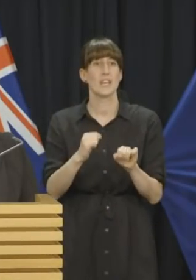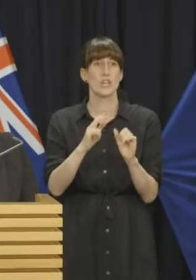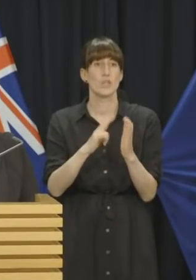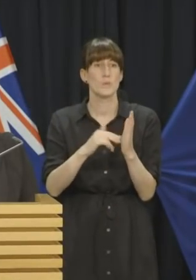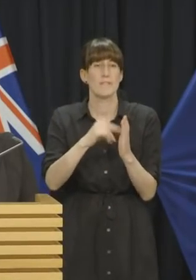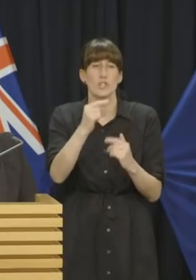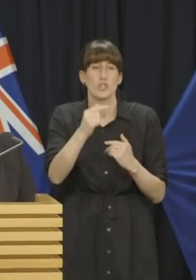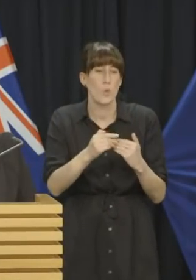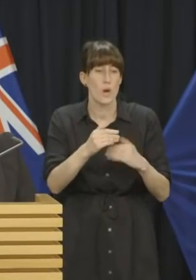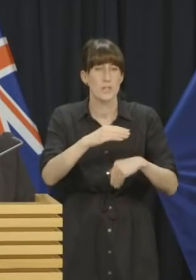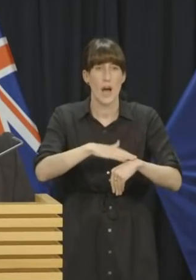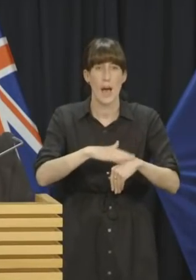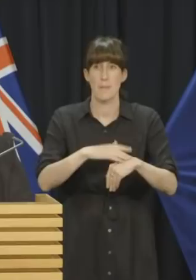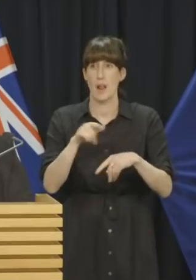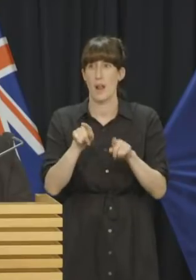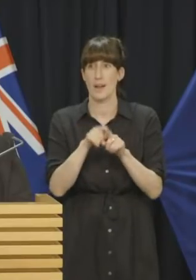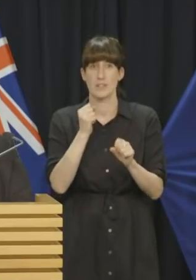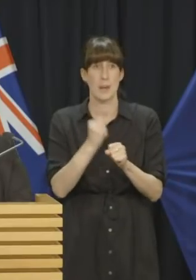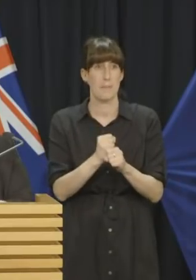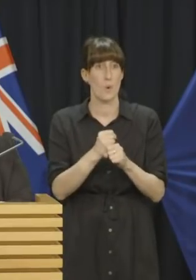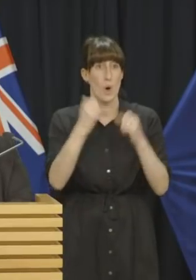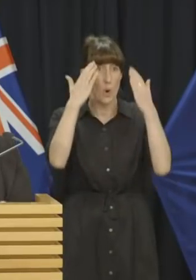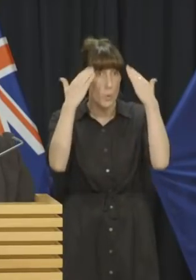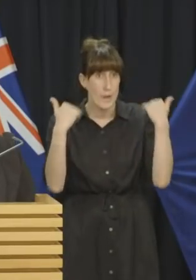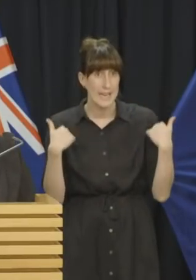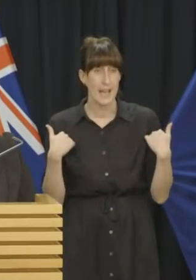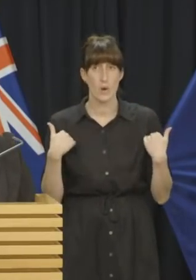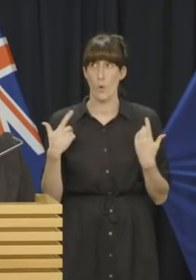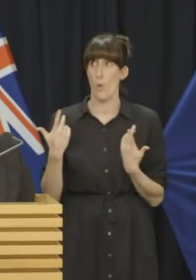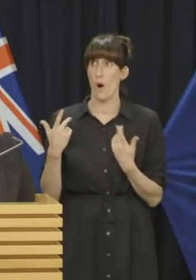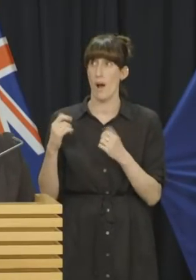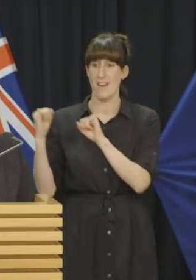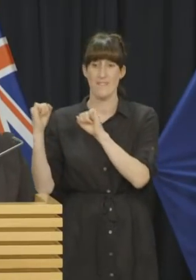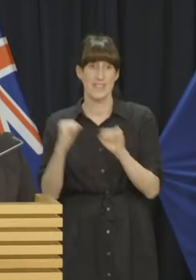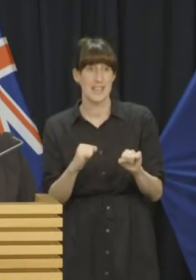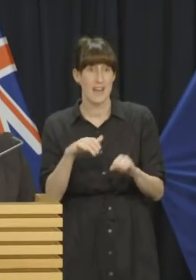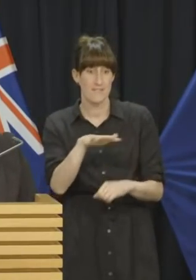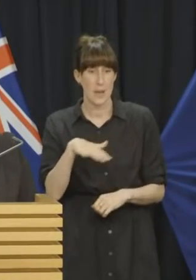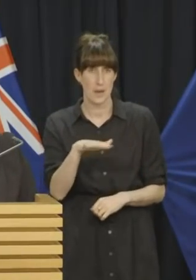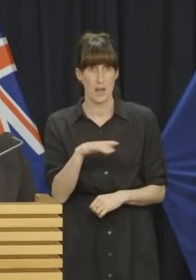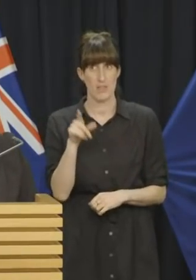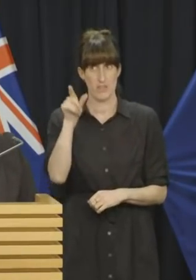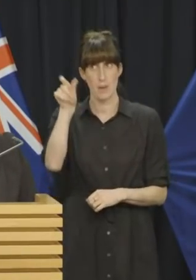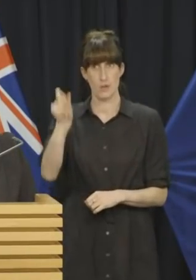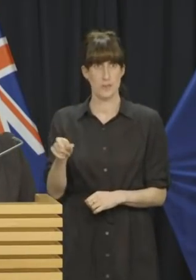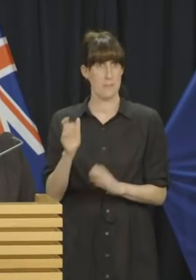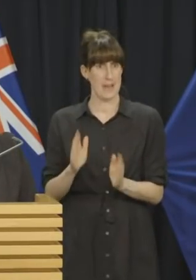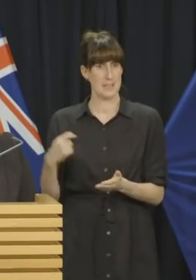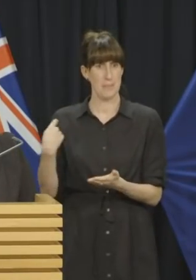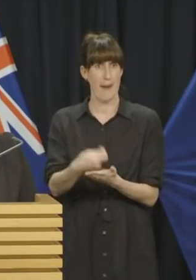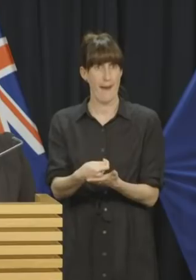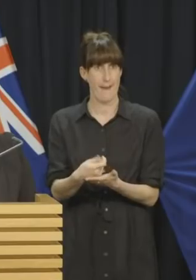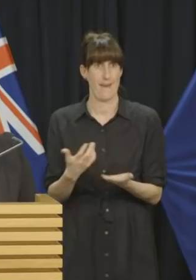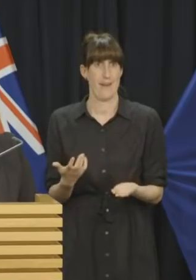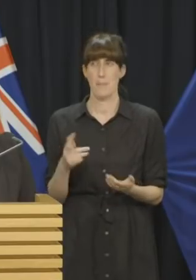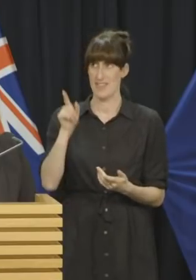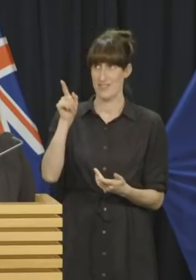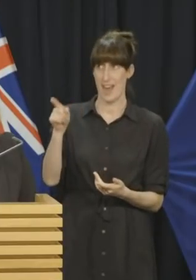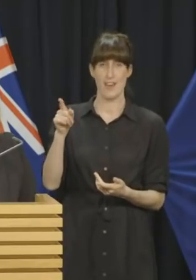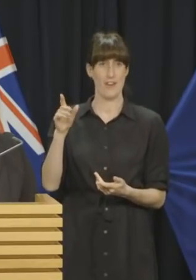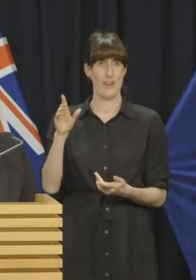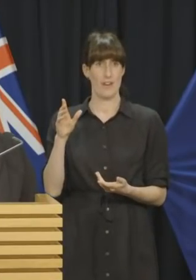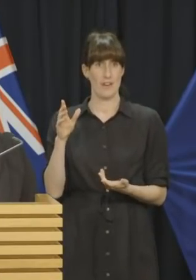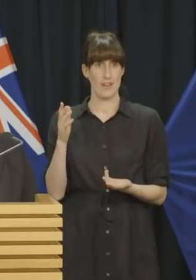to meet with their family, that they have to pay now to come into the country that they're resident